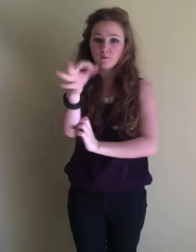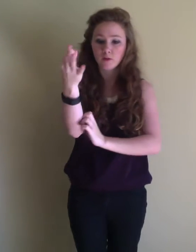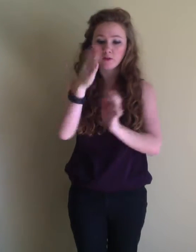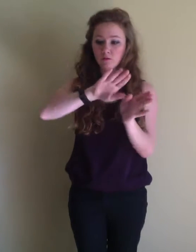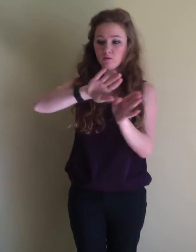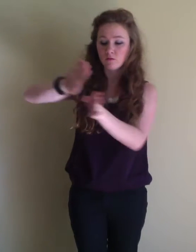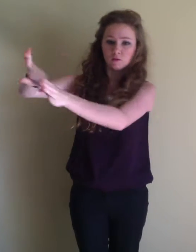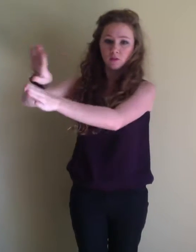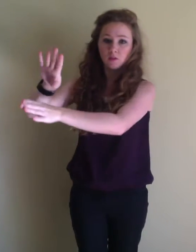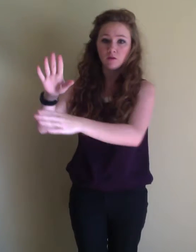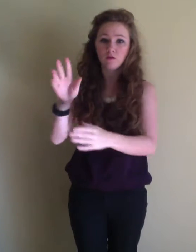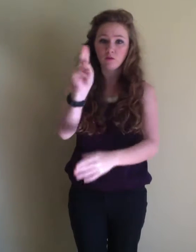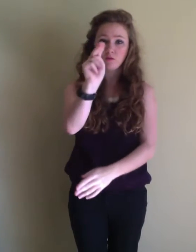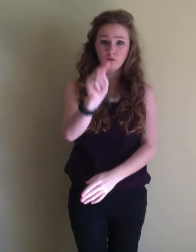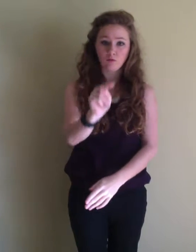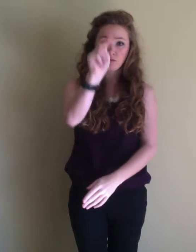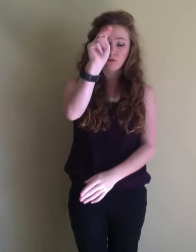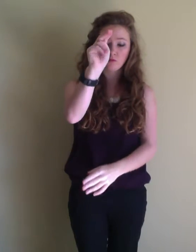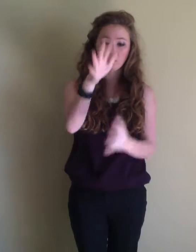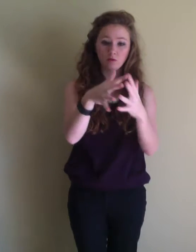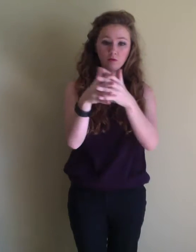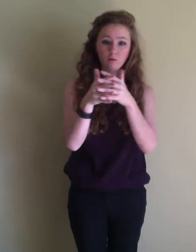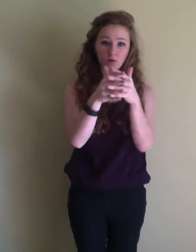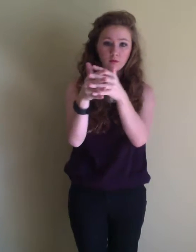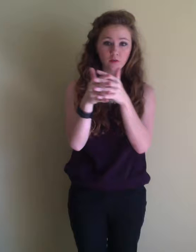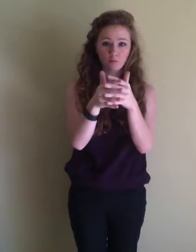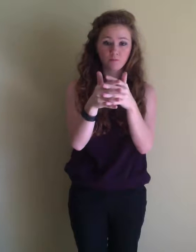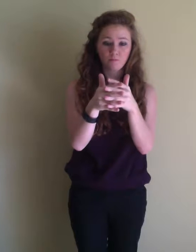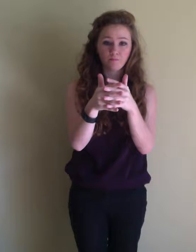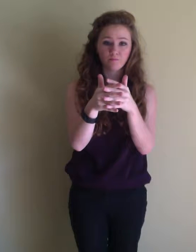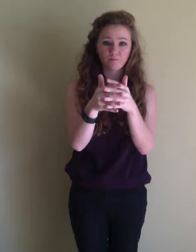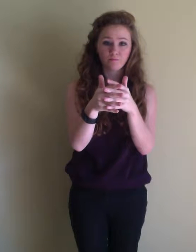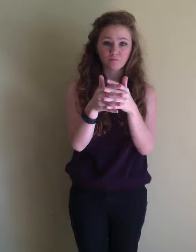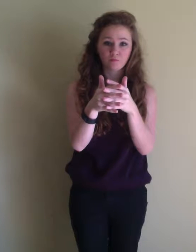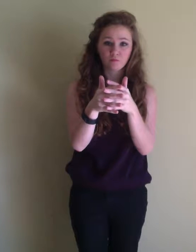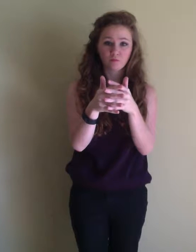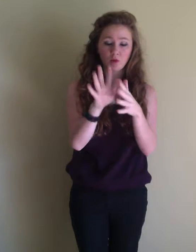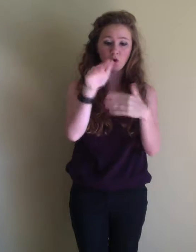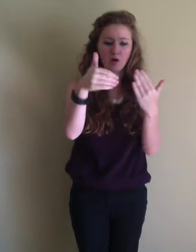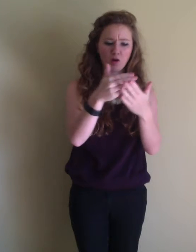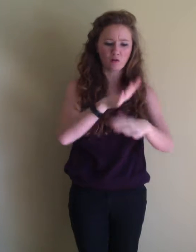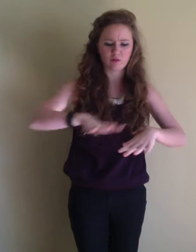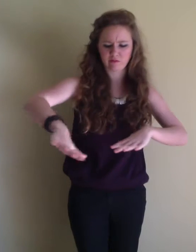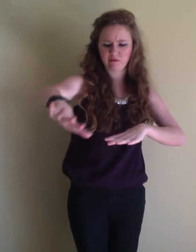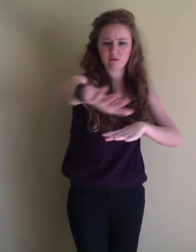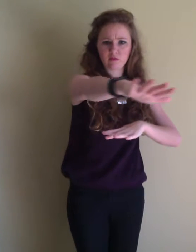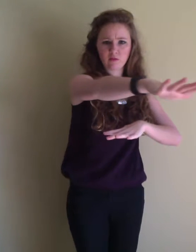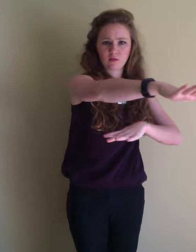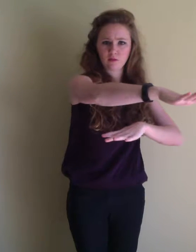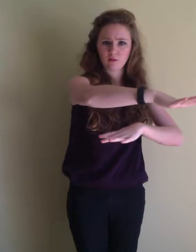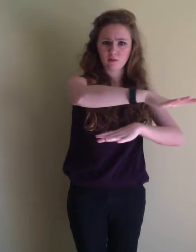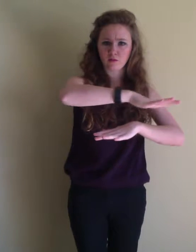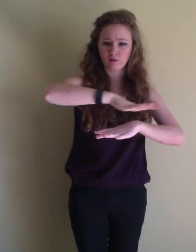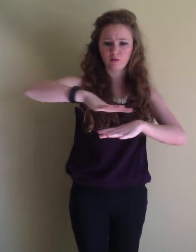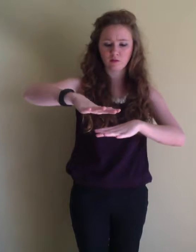of this land here, this was disputed, and it used to be the French and the British were fighting over it.